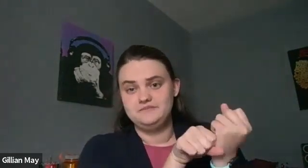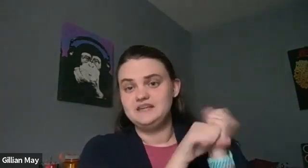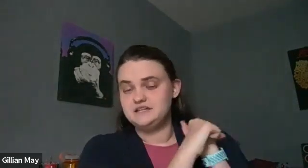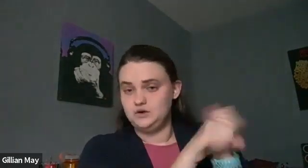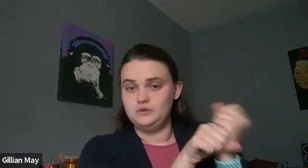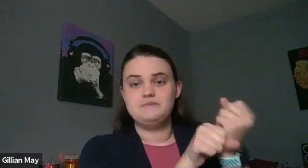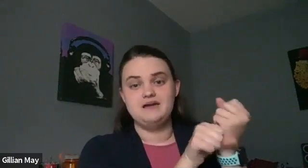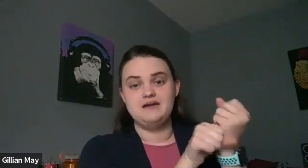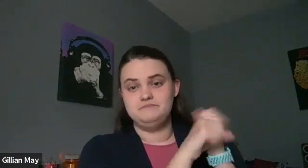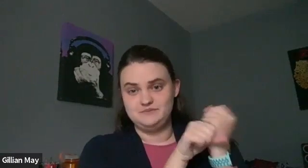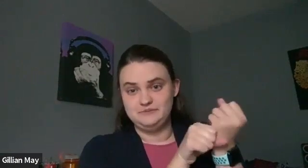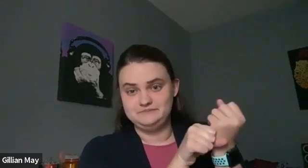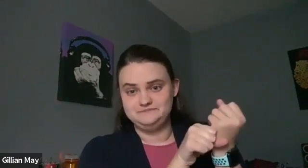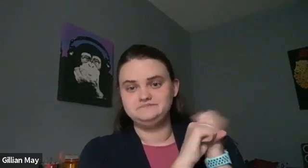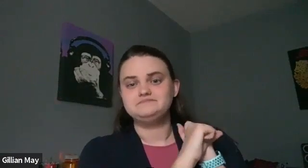It's like you're holding a bat. Baseball.